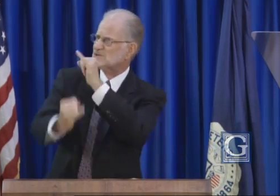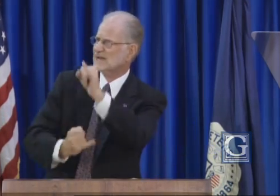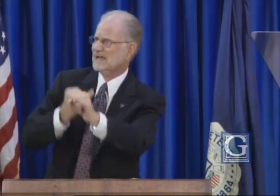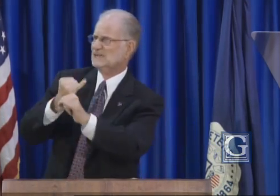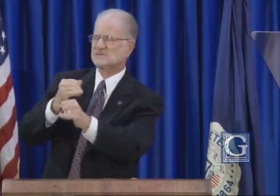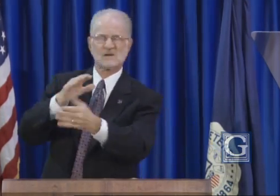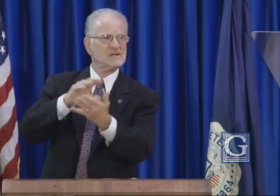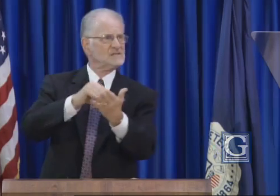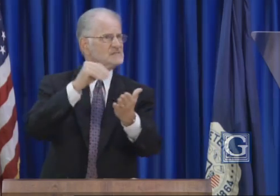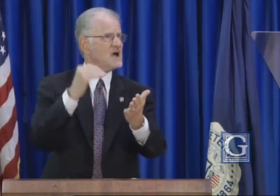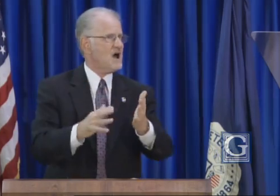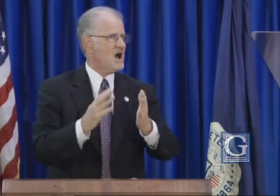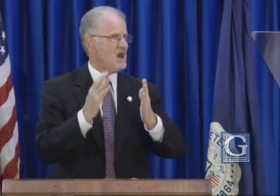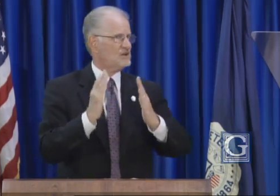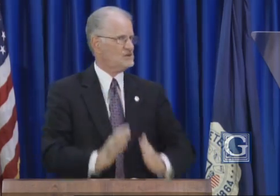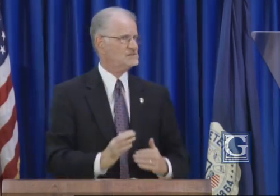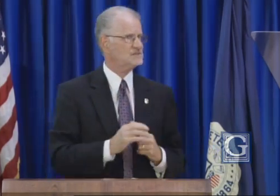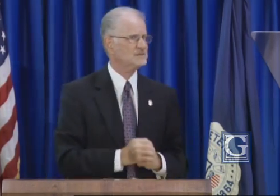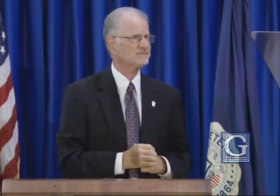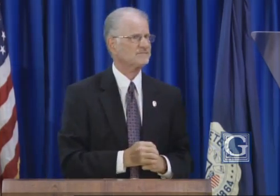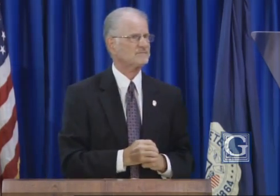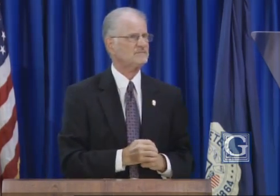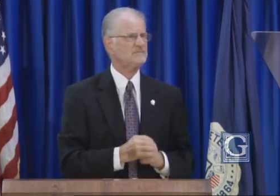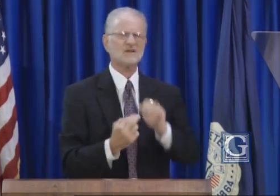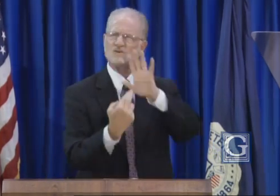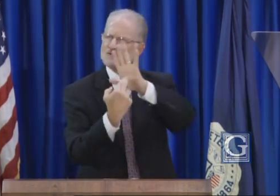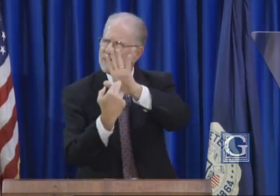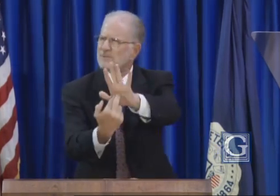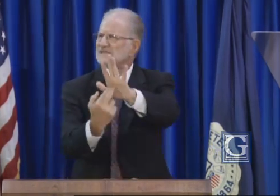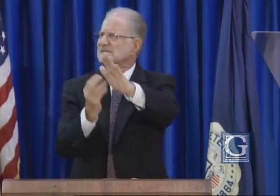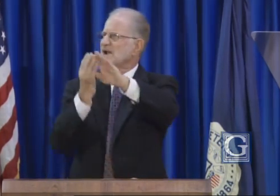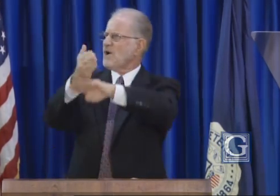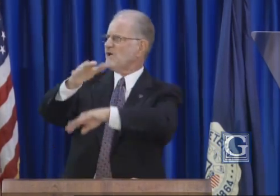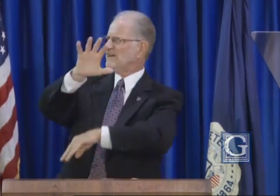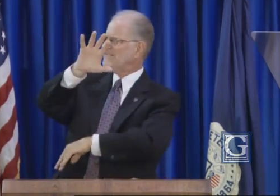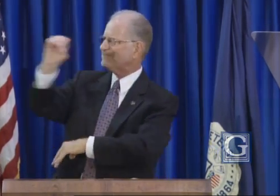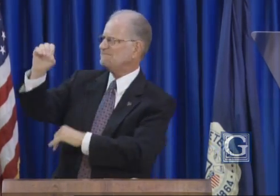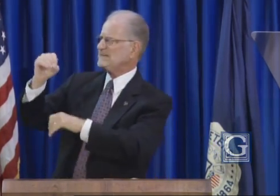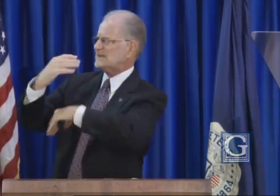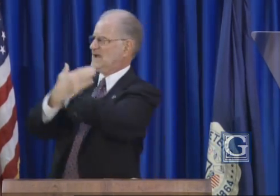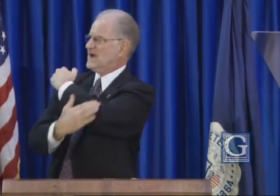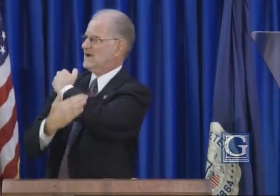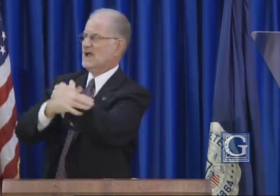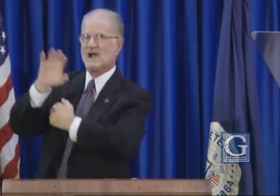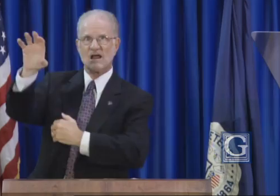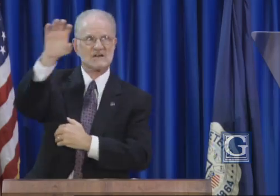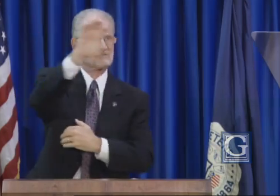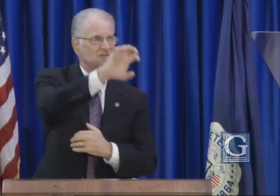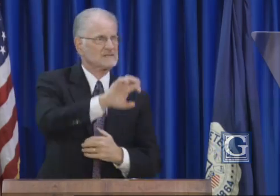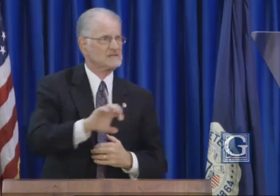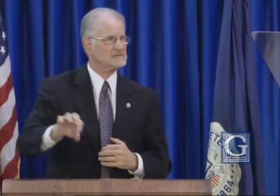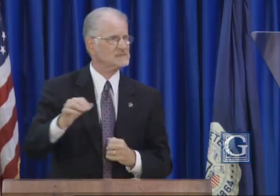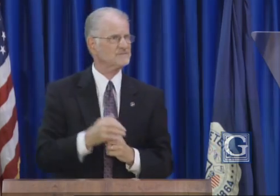approximately 200 international scholars representing over 50 countries.